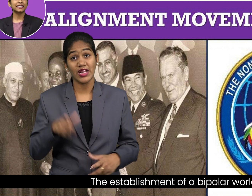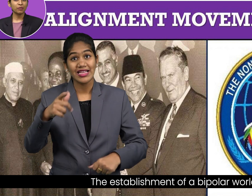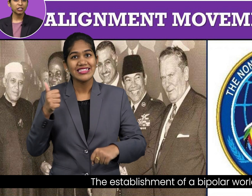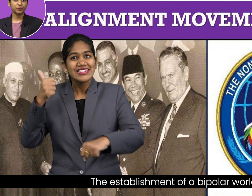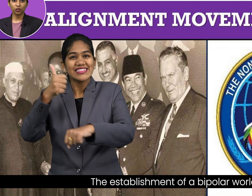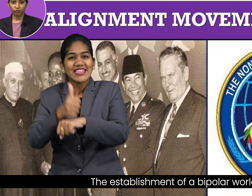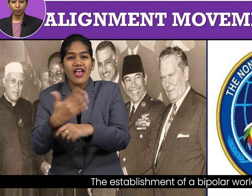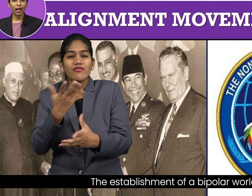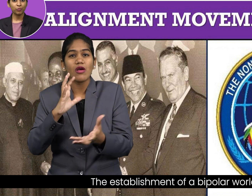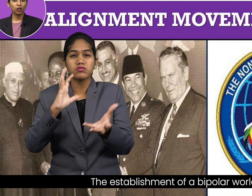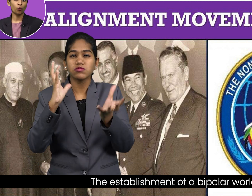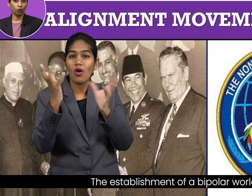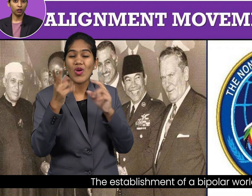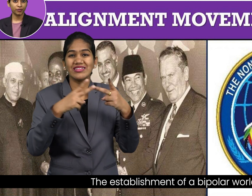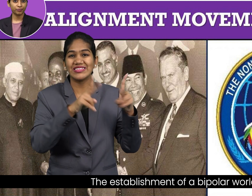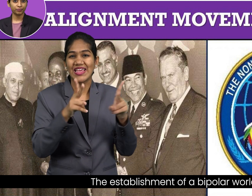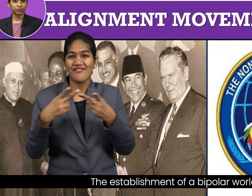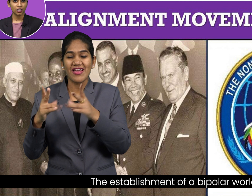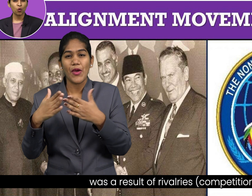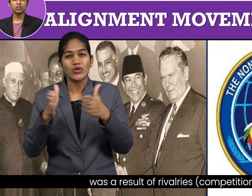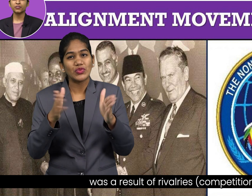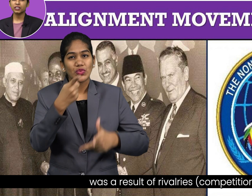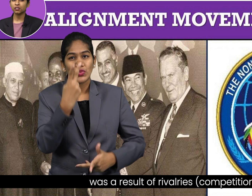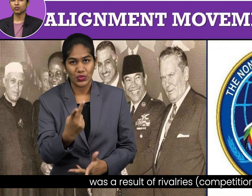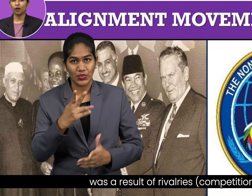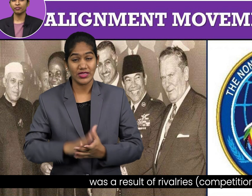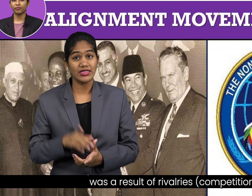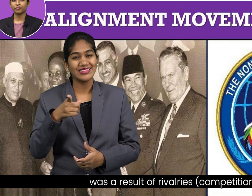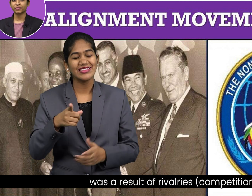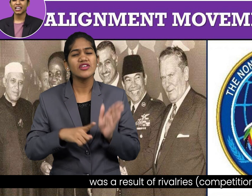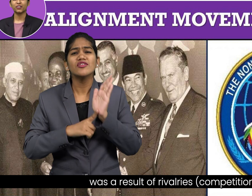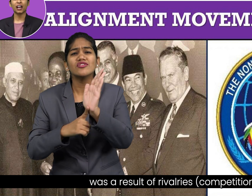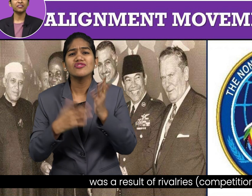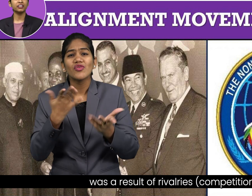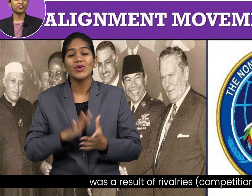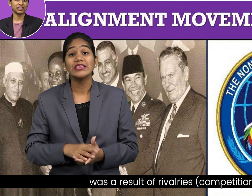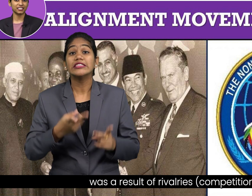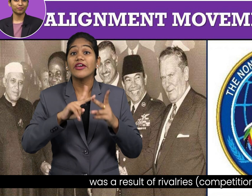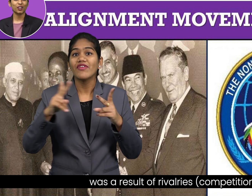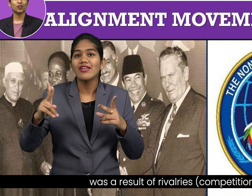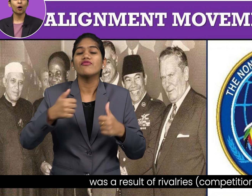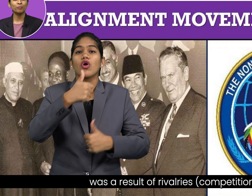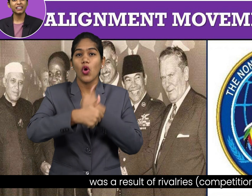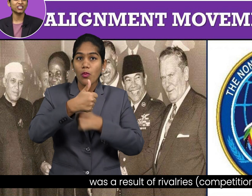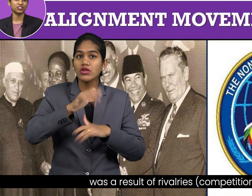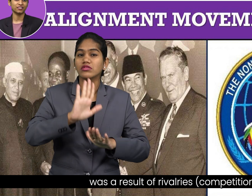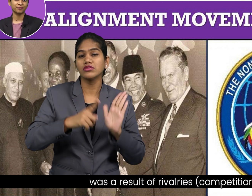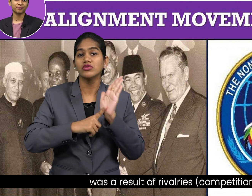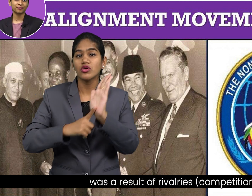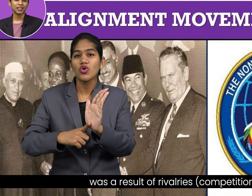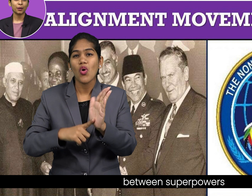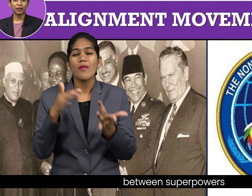The establishment of a bipolar world was a result of rivalries,